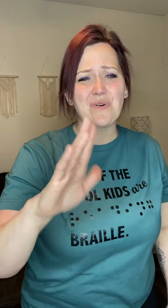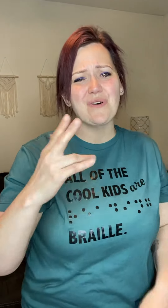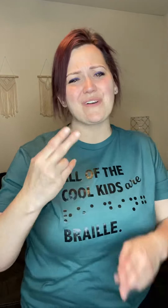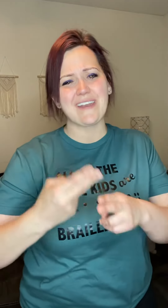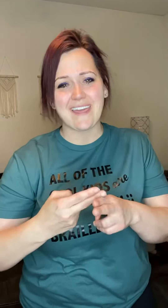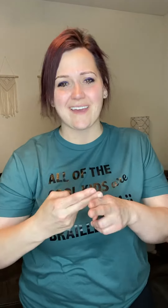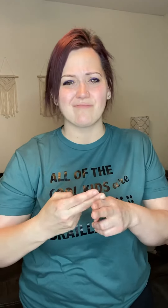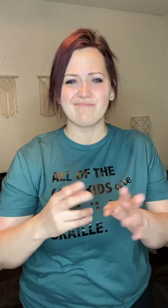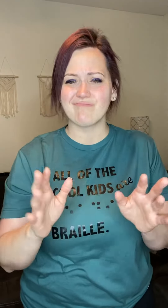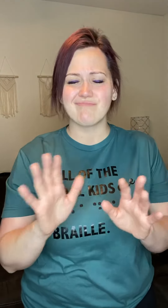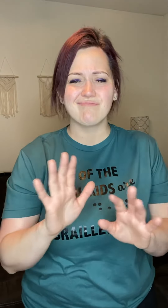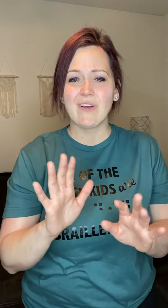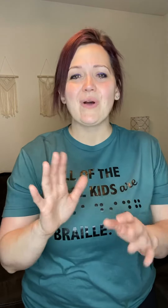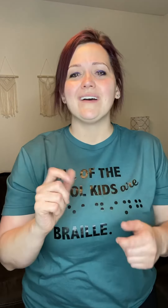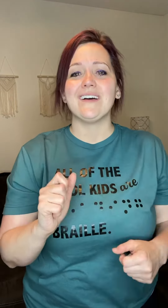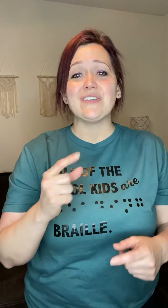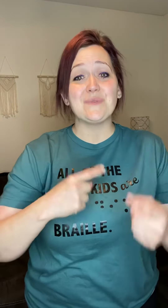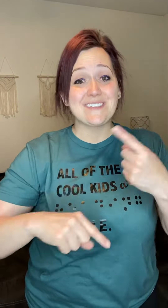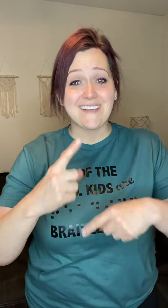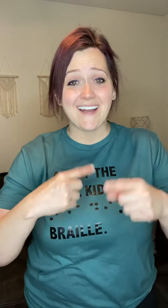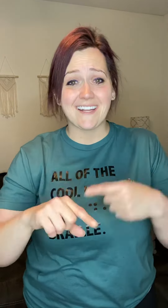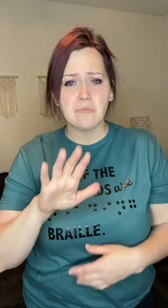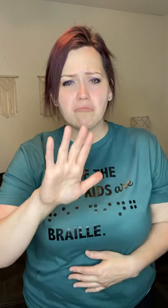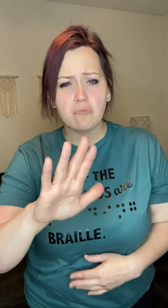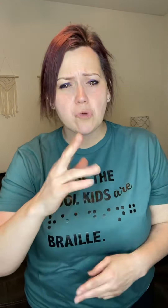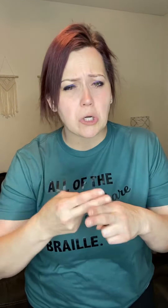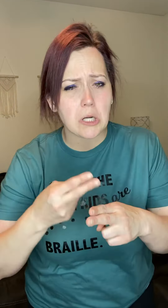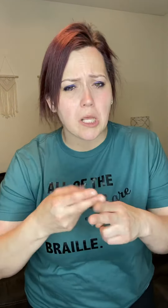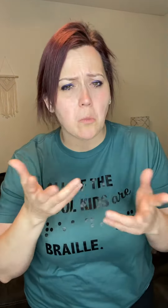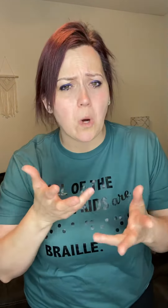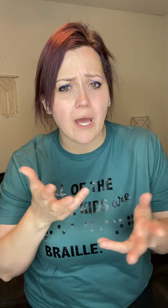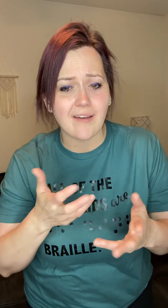your name? You would sign it. Your name what?